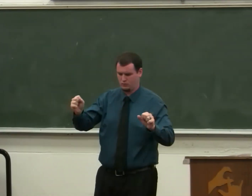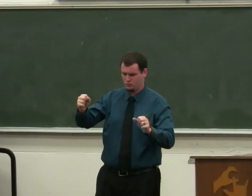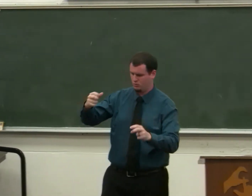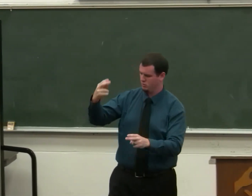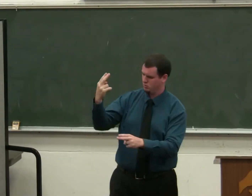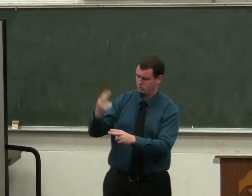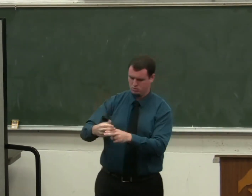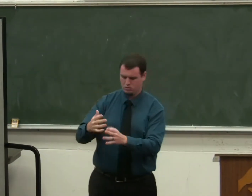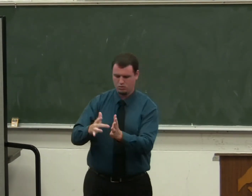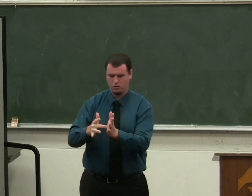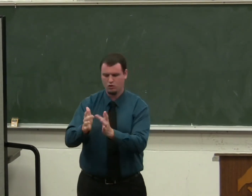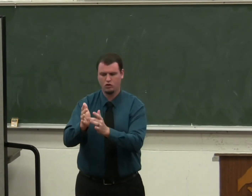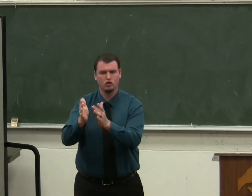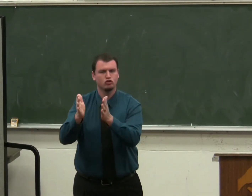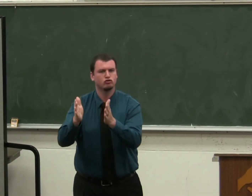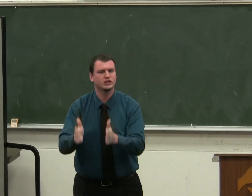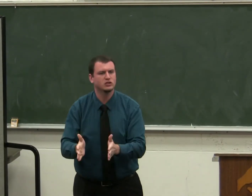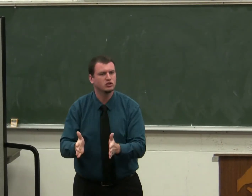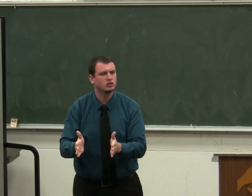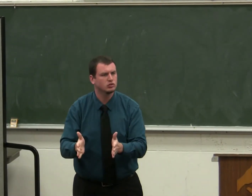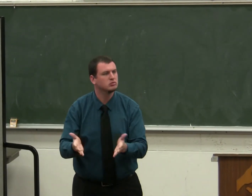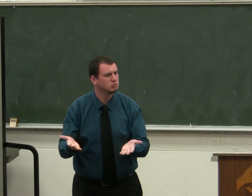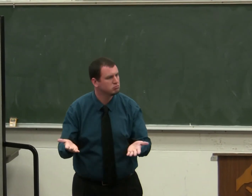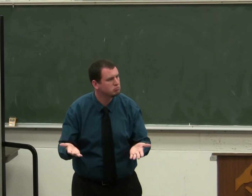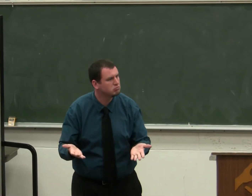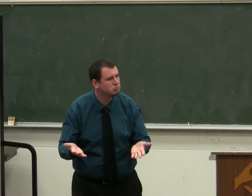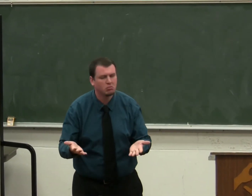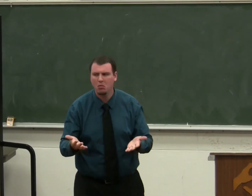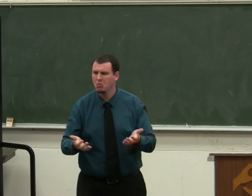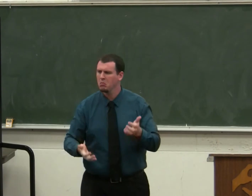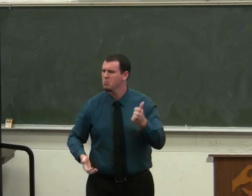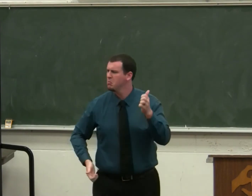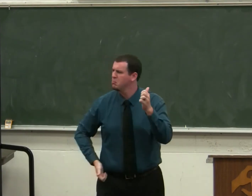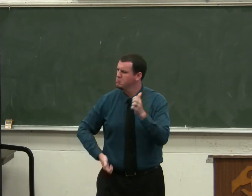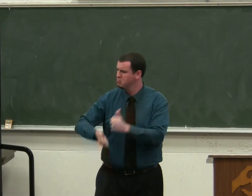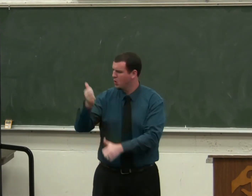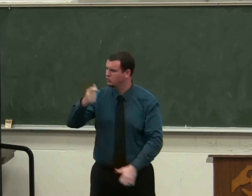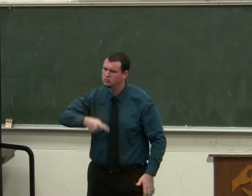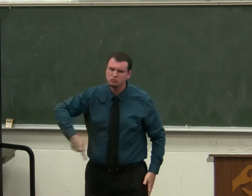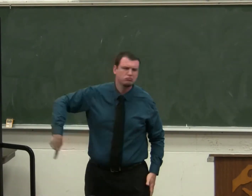Paul writes this and sends it to the church, and